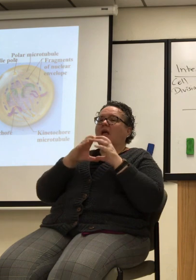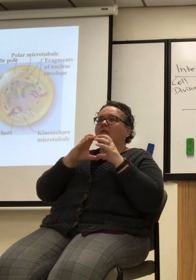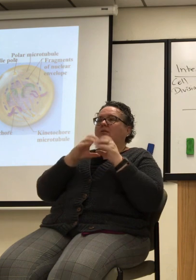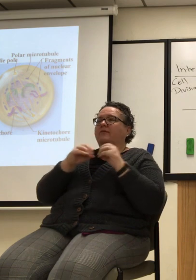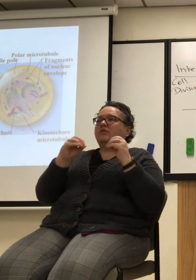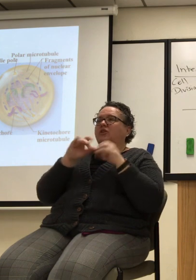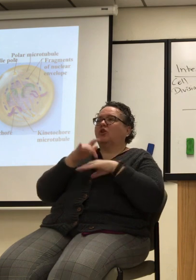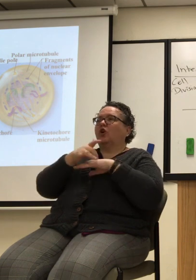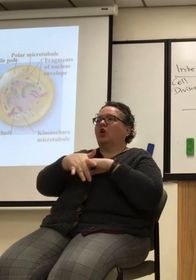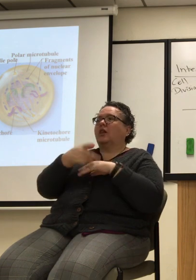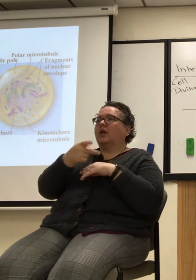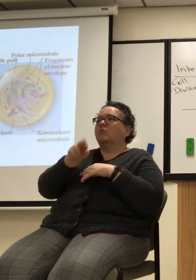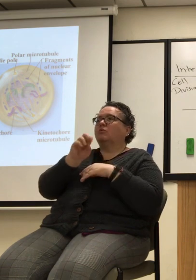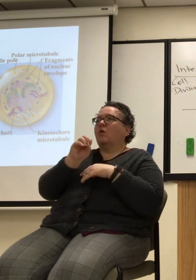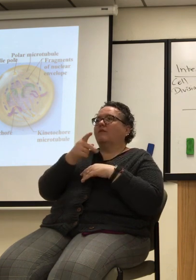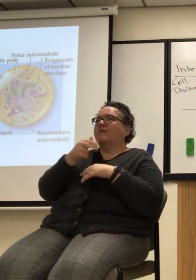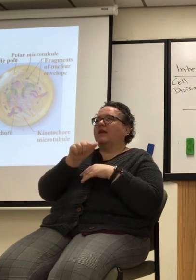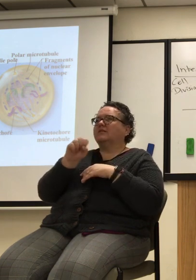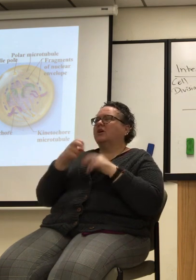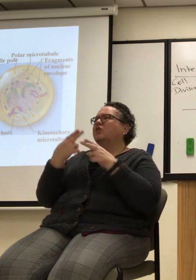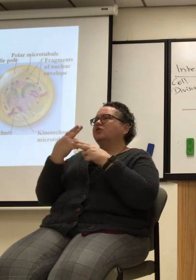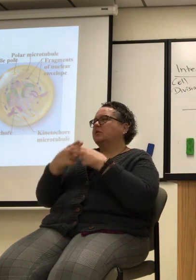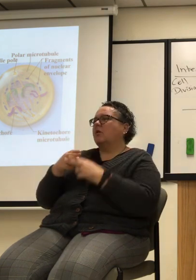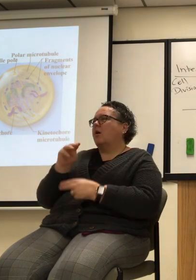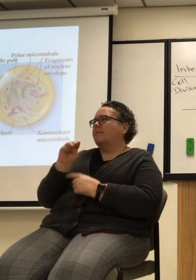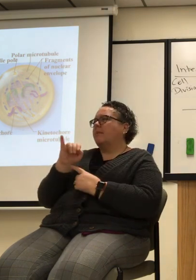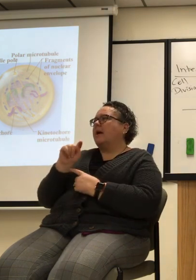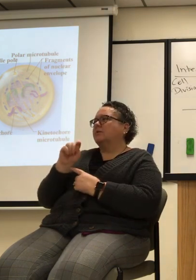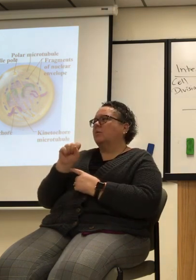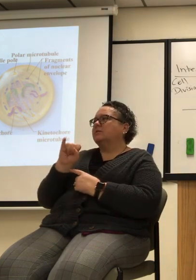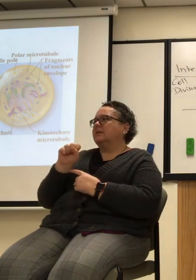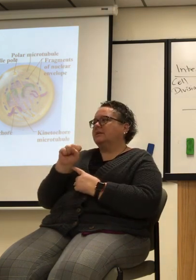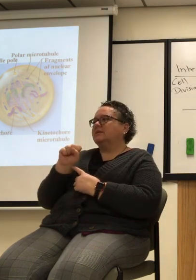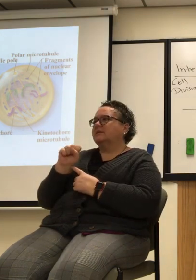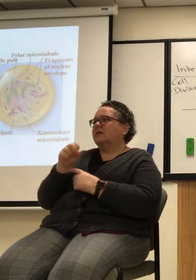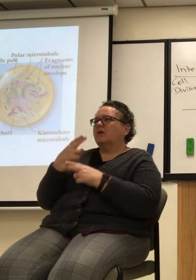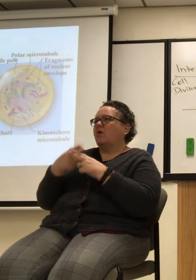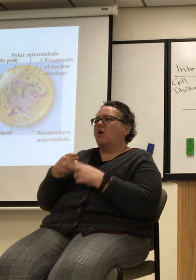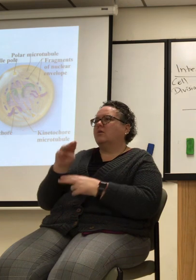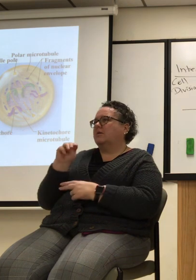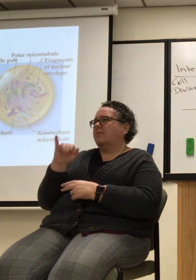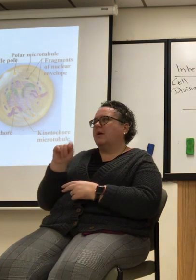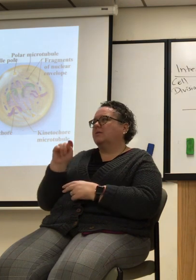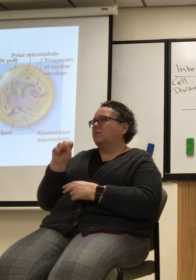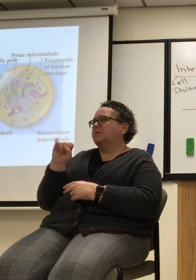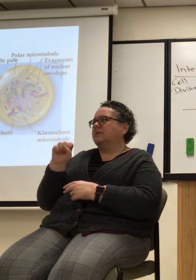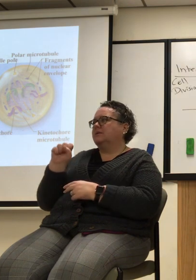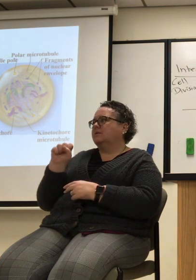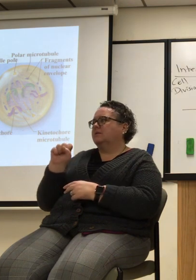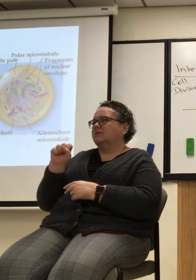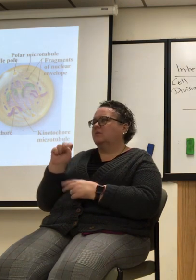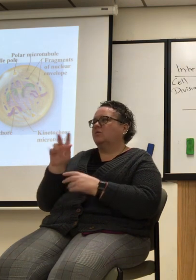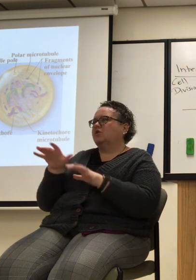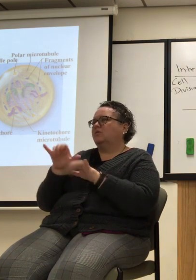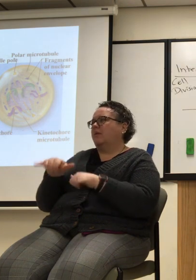prophase, just call it mitosis, starting with early prophase. Yeah, we'll just do that.